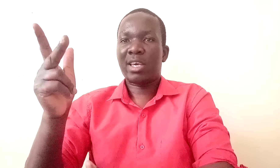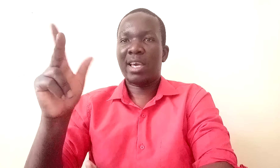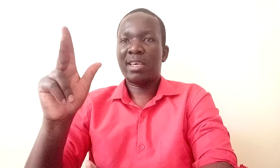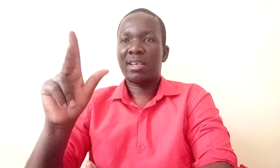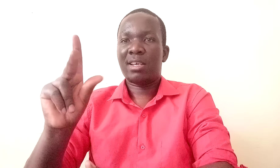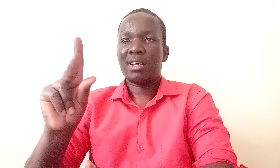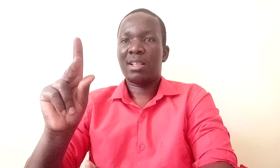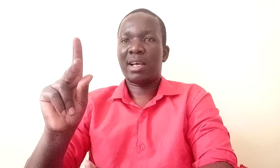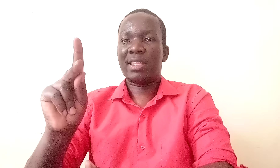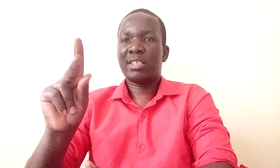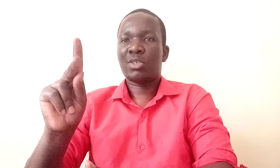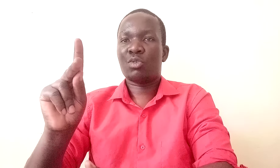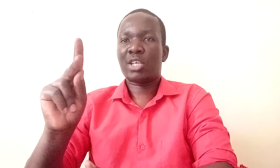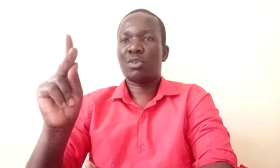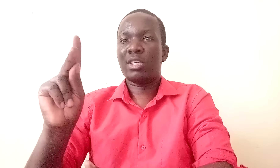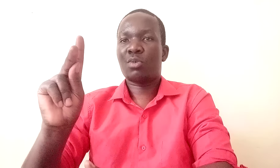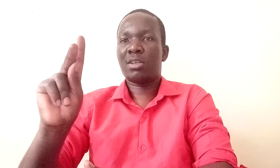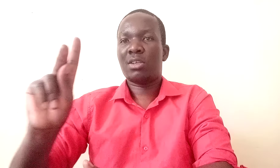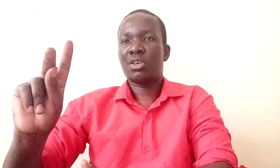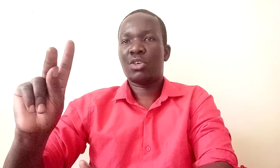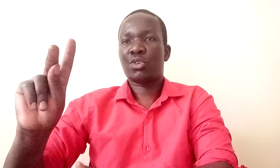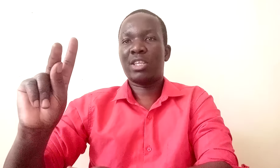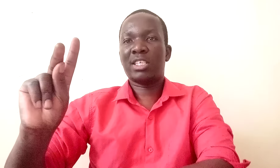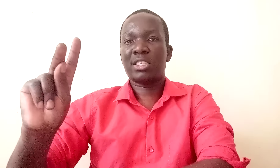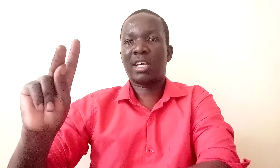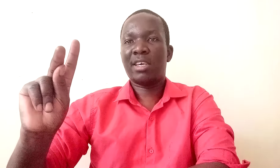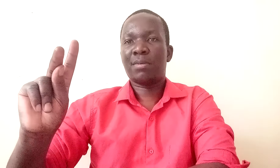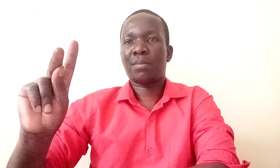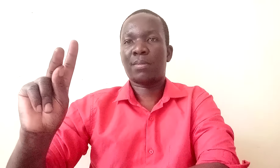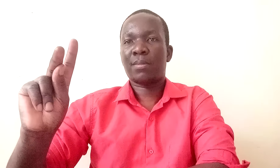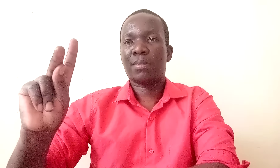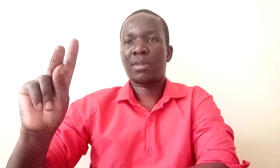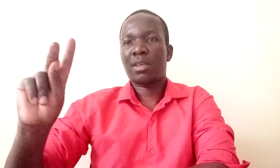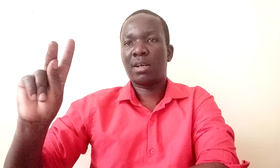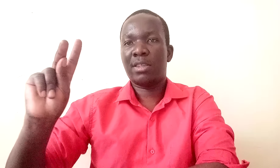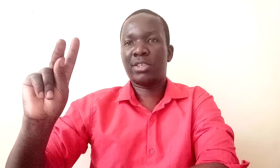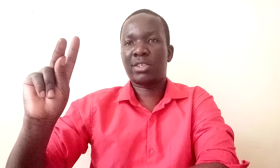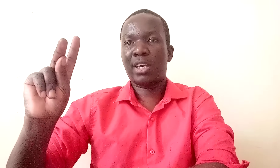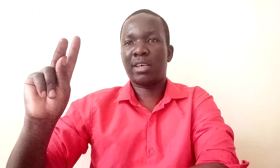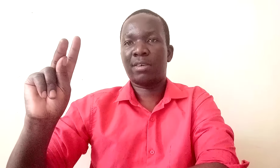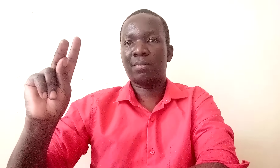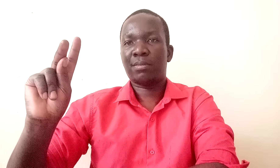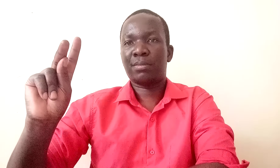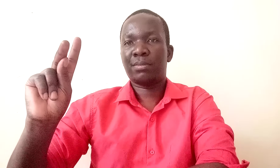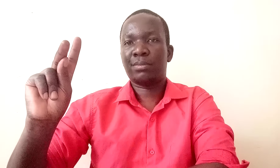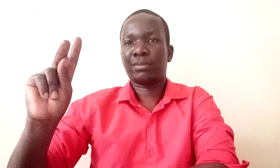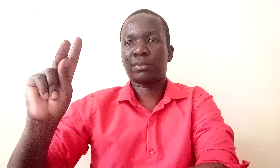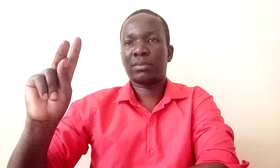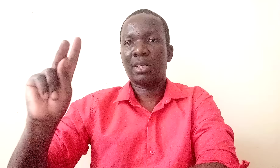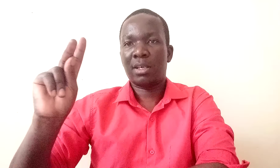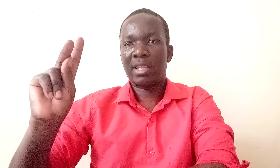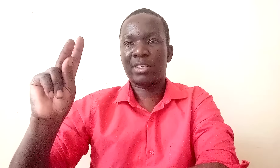K, like this, you touch on this one. So this is K. This is K. That's